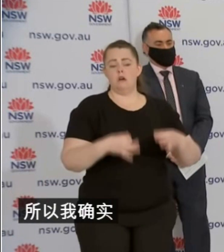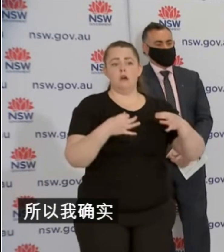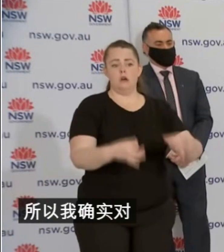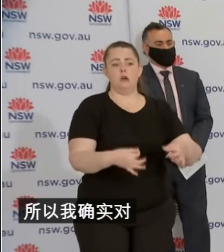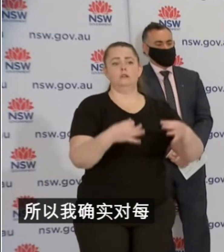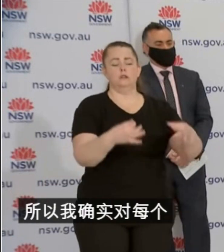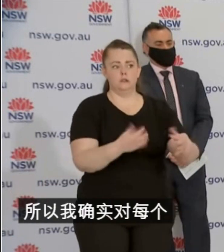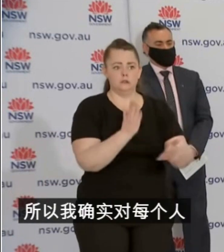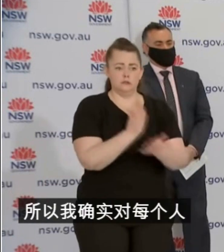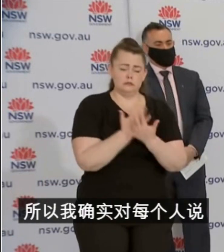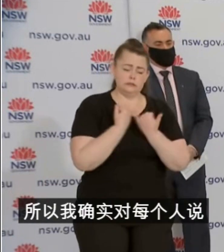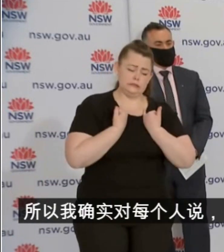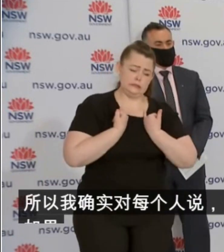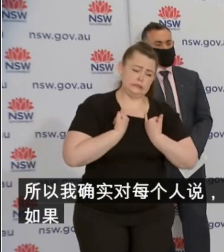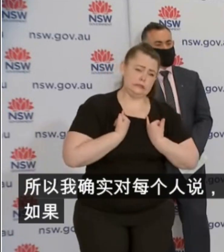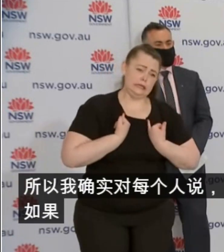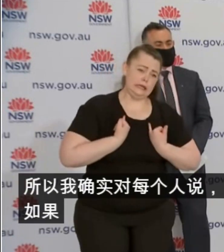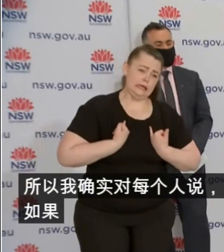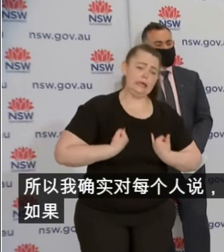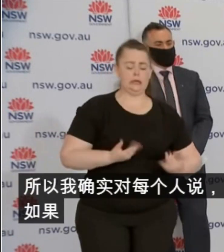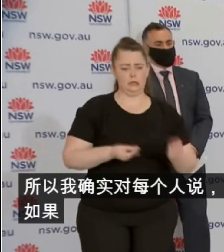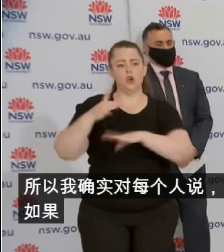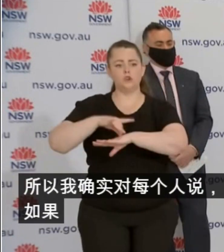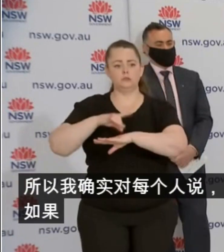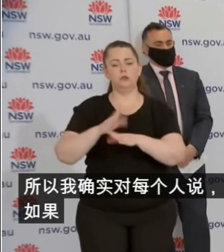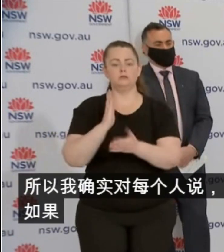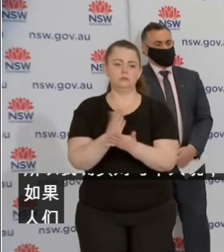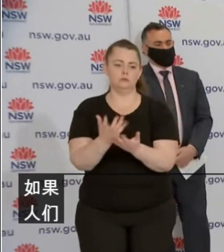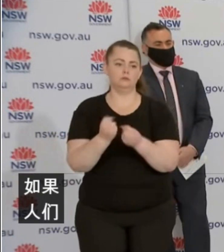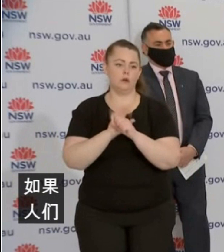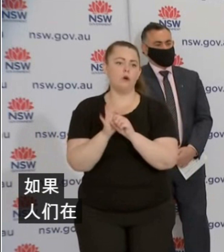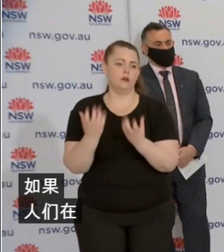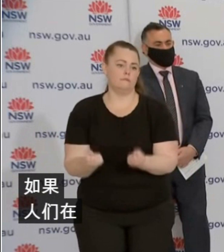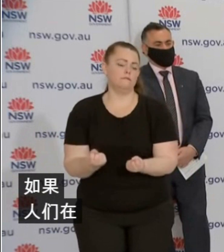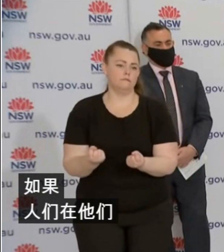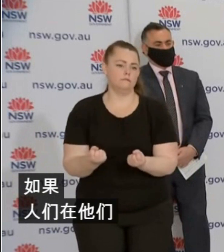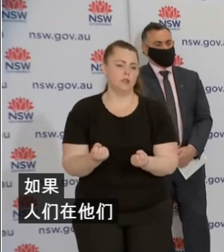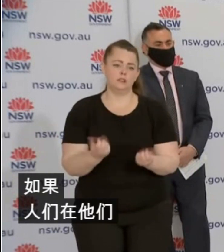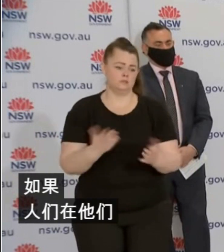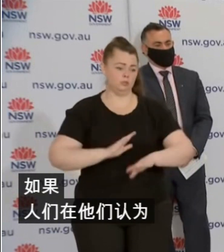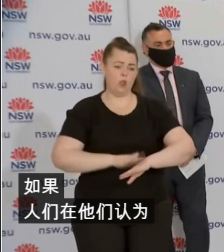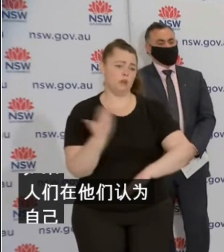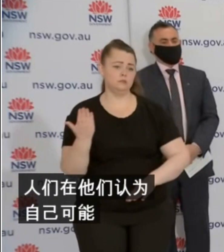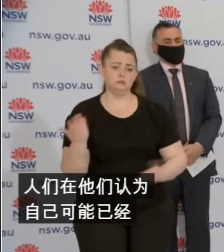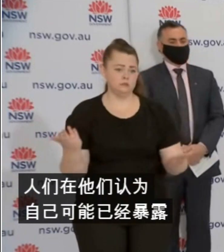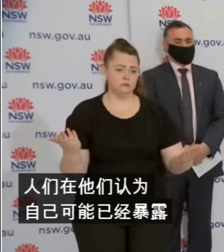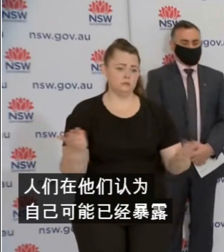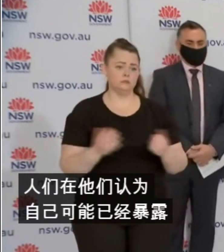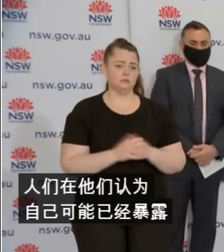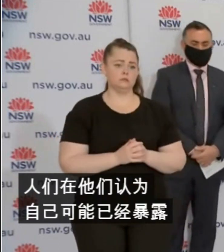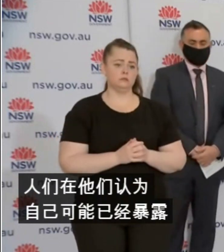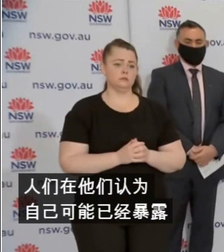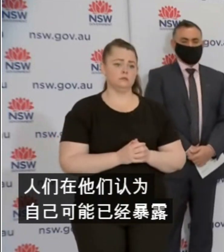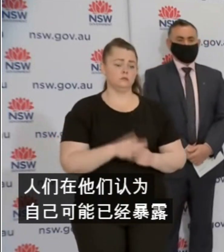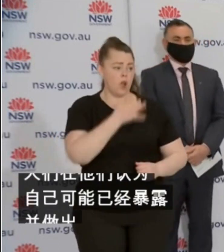So I do say to everybody, the job of our contact tracers is made easier if people get tested as soon as they think they may have been